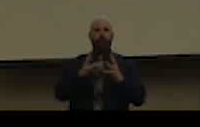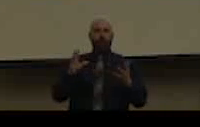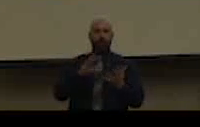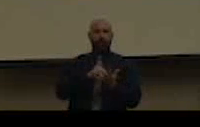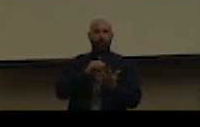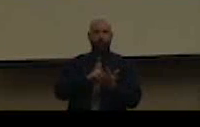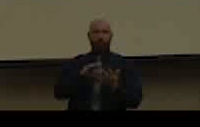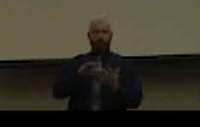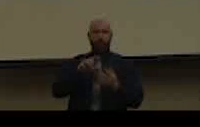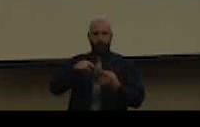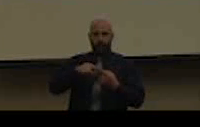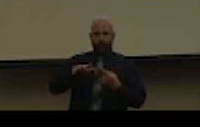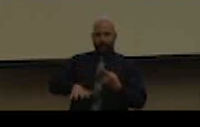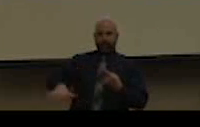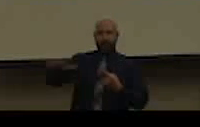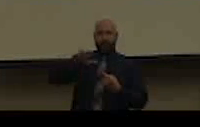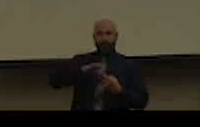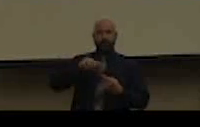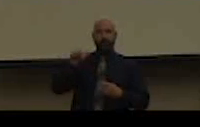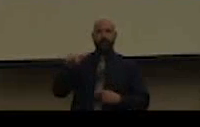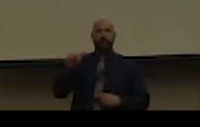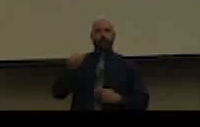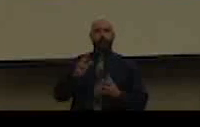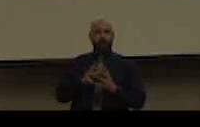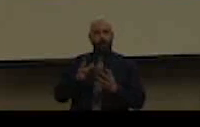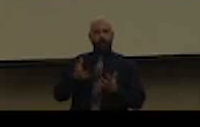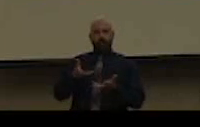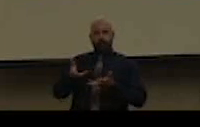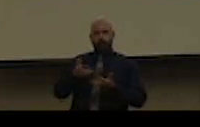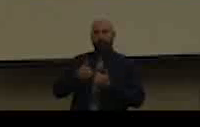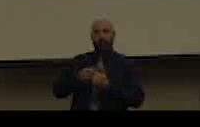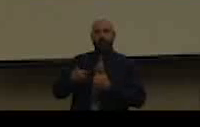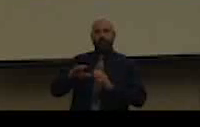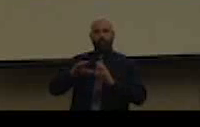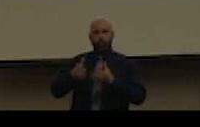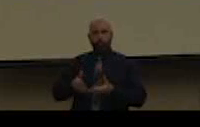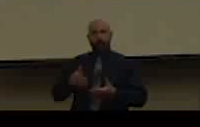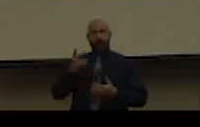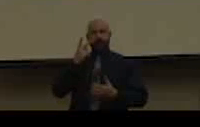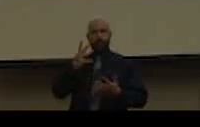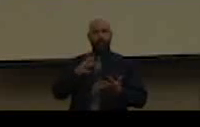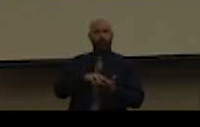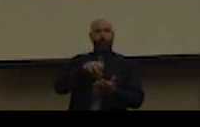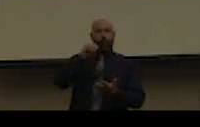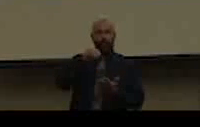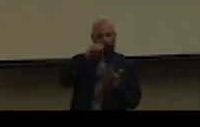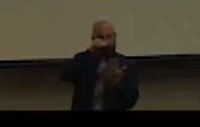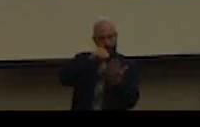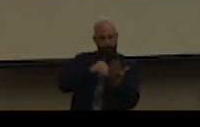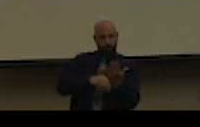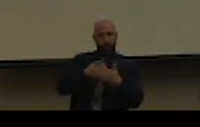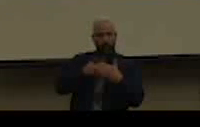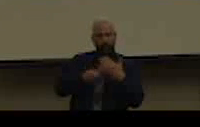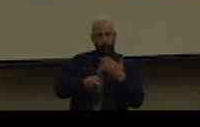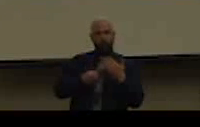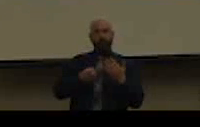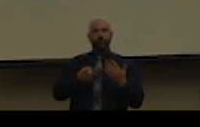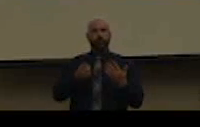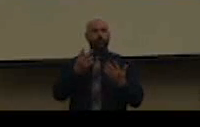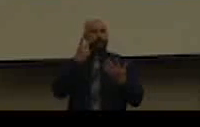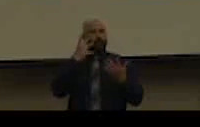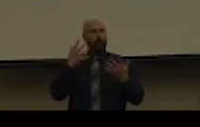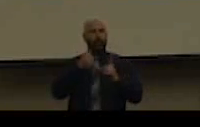group and to see what we've learned and what the implications are for that. I mean, the reality is, when you look